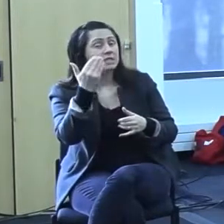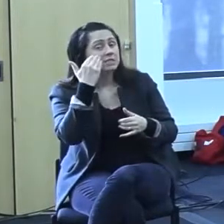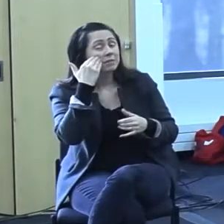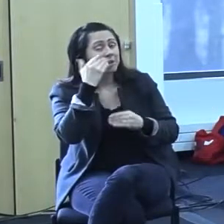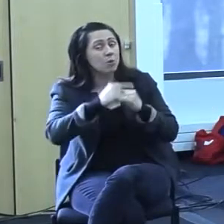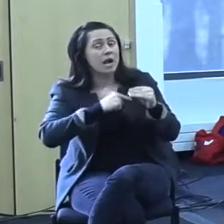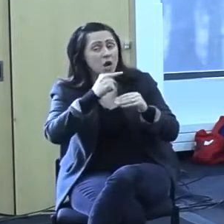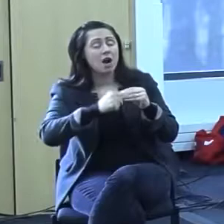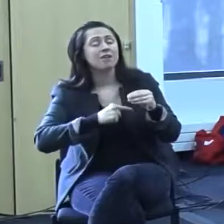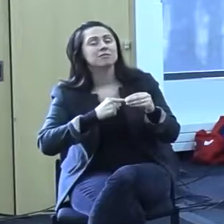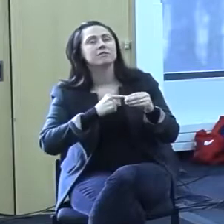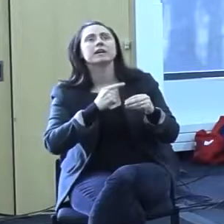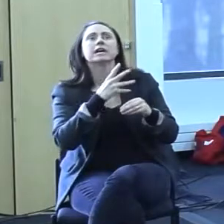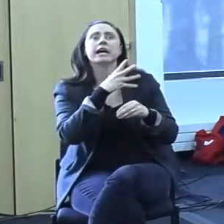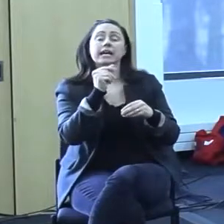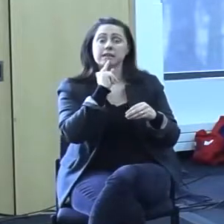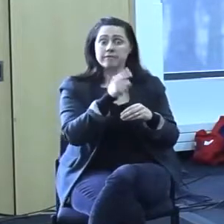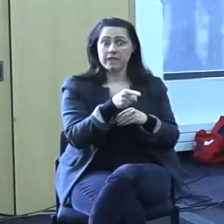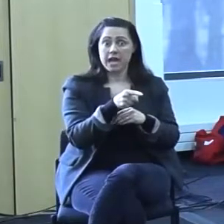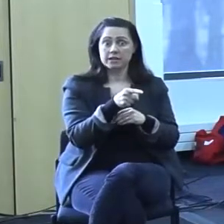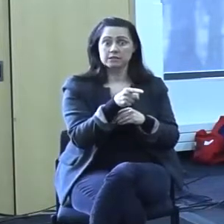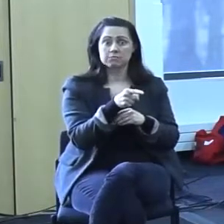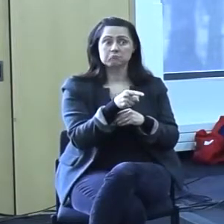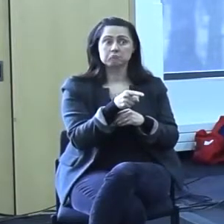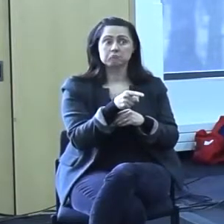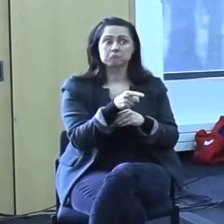of. And in fact,